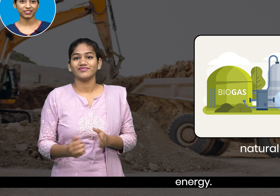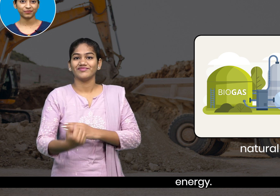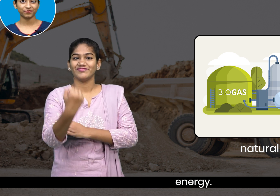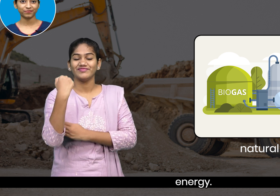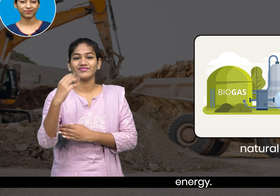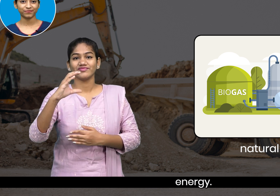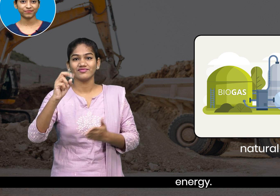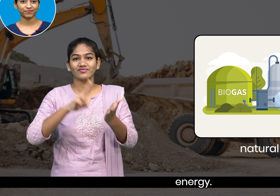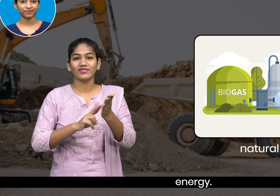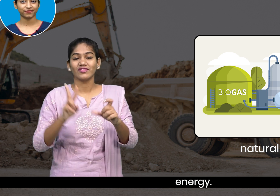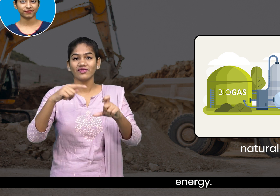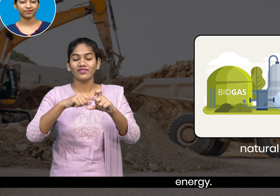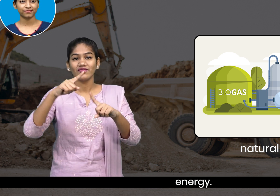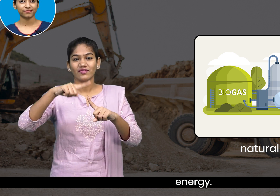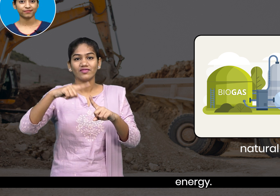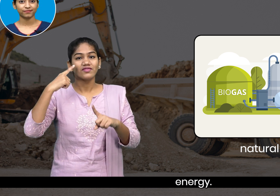energy.